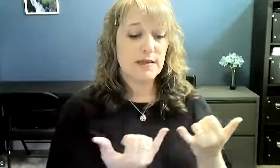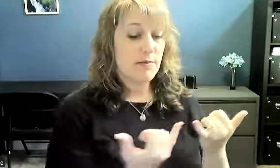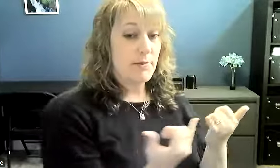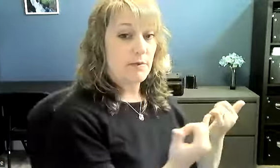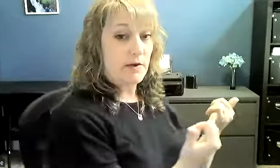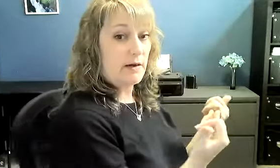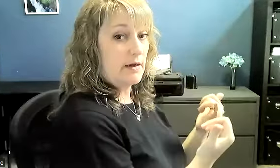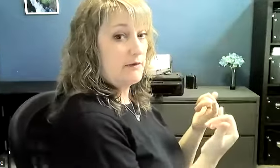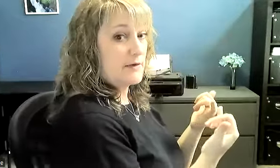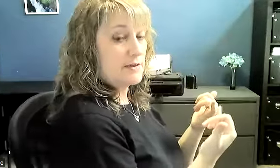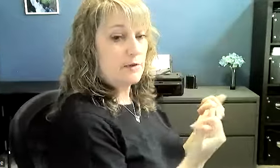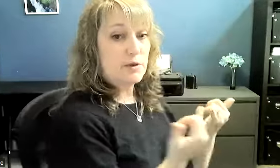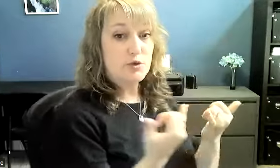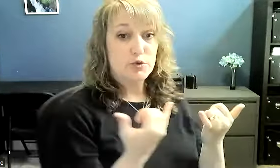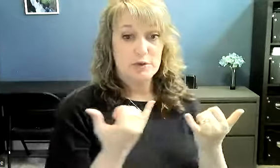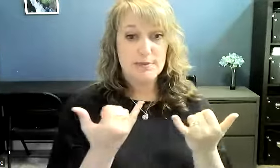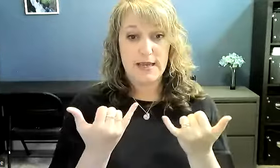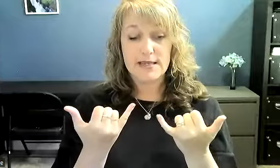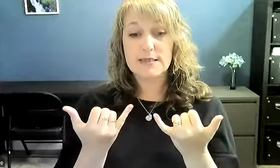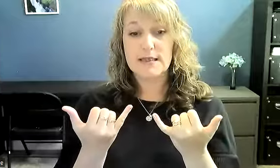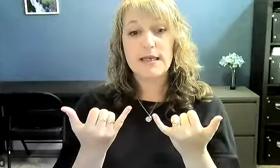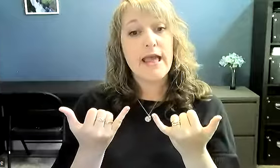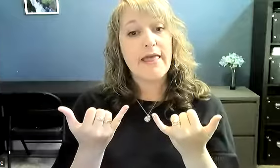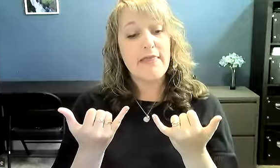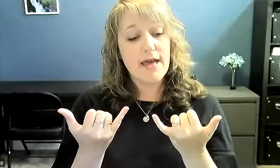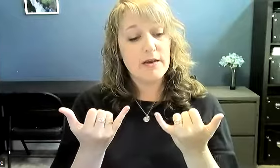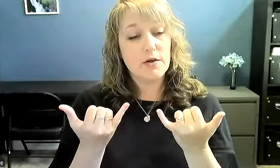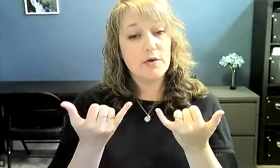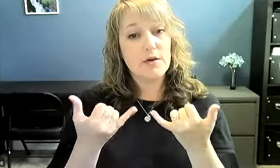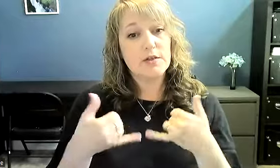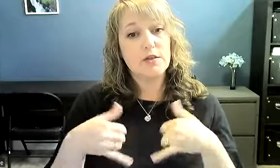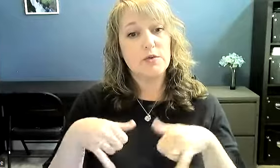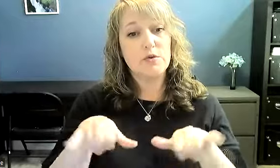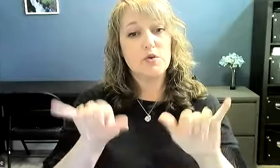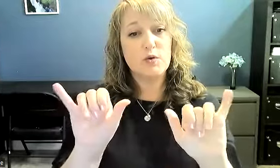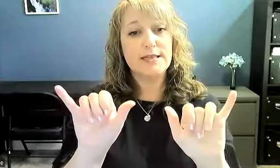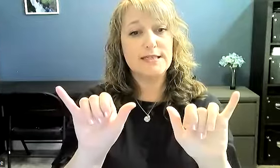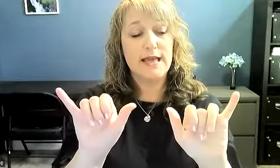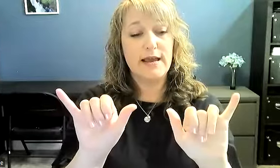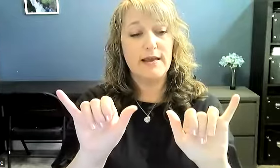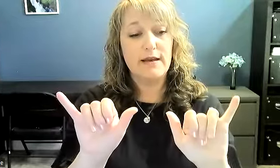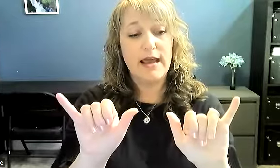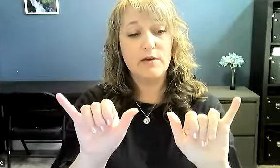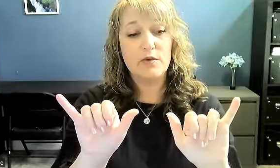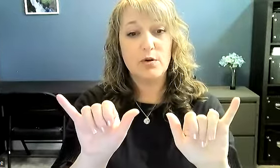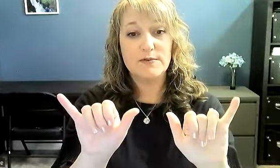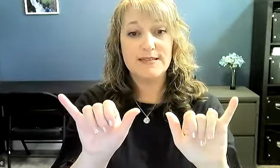them out there in front of you in neutral space. And then you're going to twist and end with your palms facing